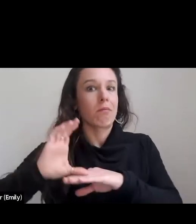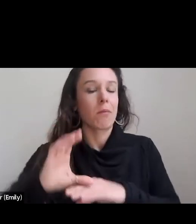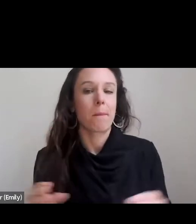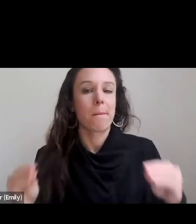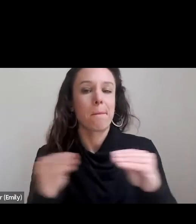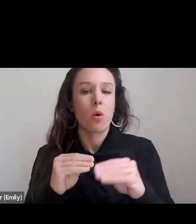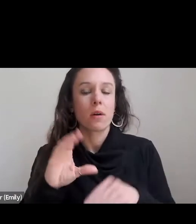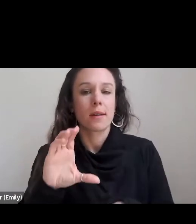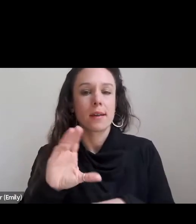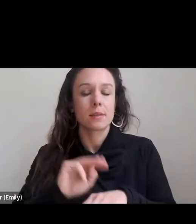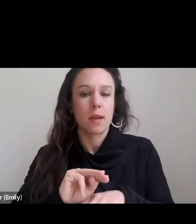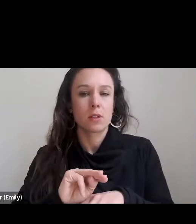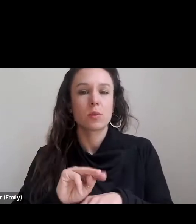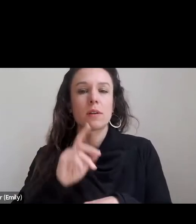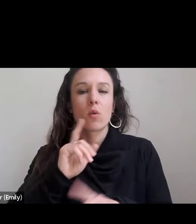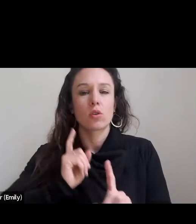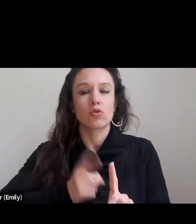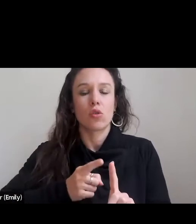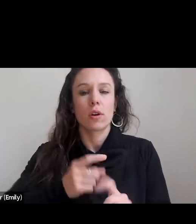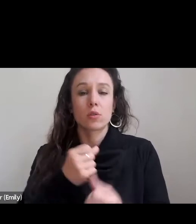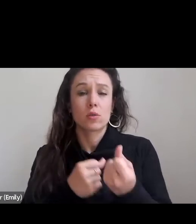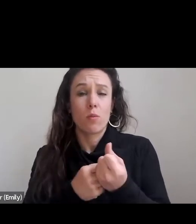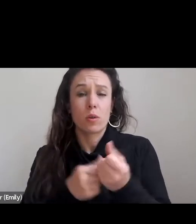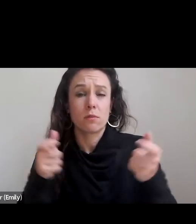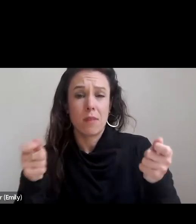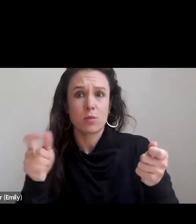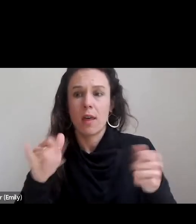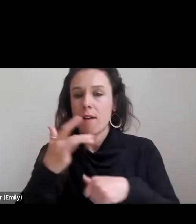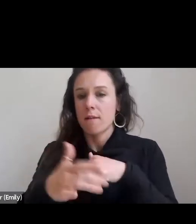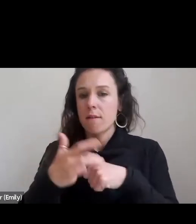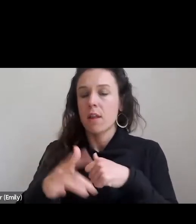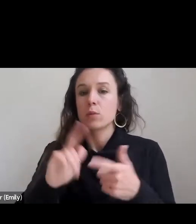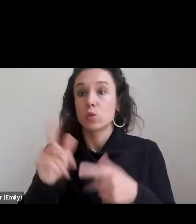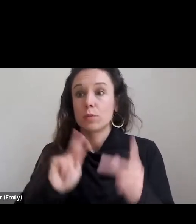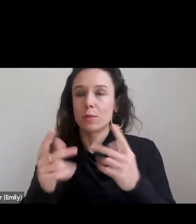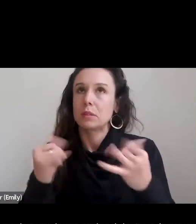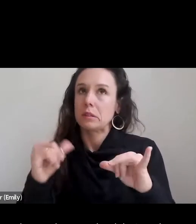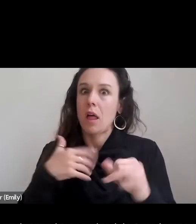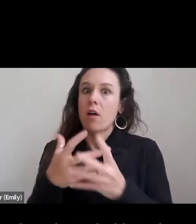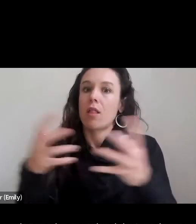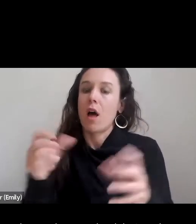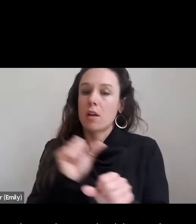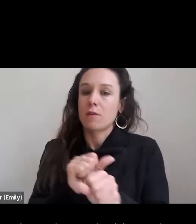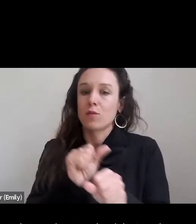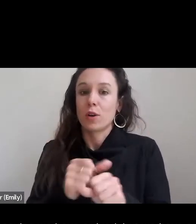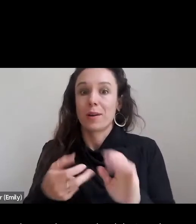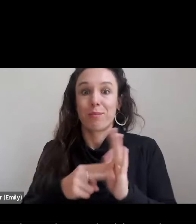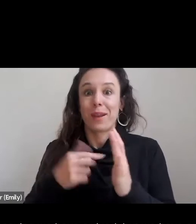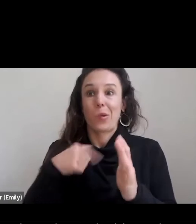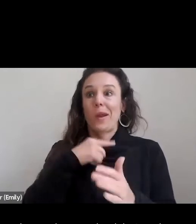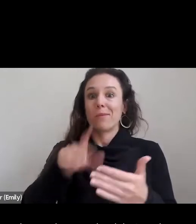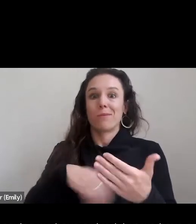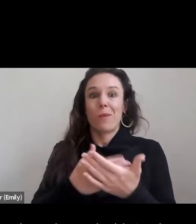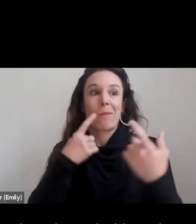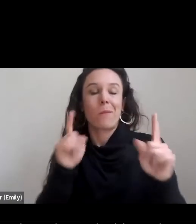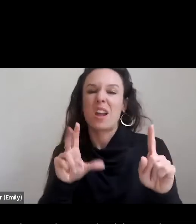or targeted supports management that is available to people, and that we have a lot of work to do. I'm not saying we have arrived, but we have adopted that. And